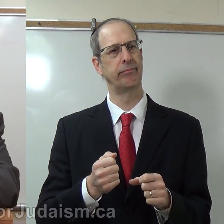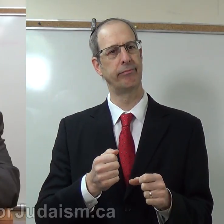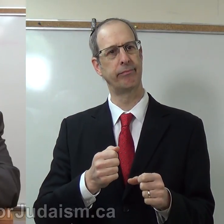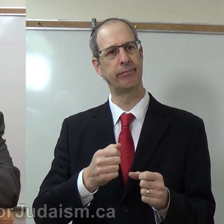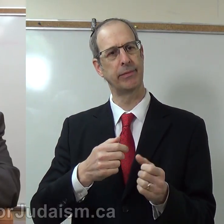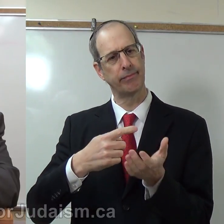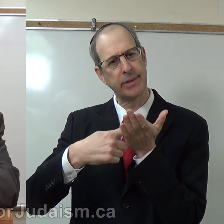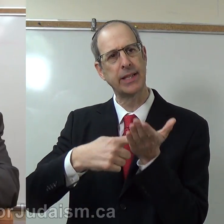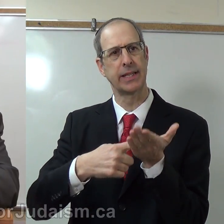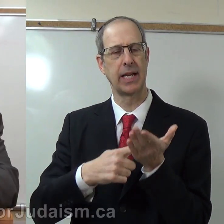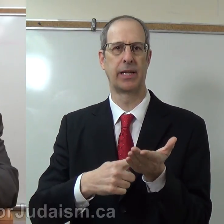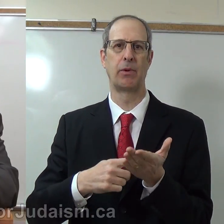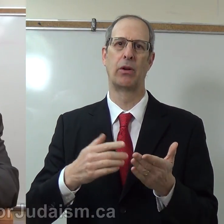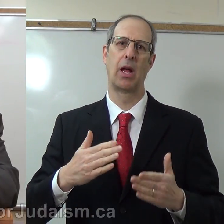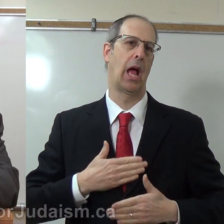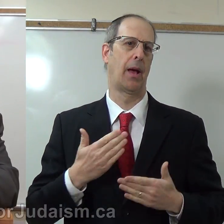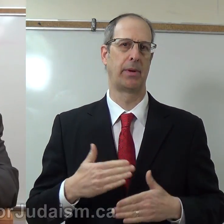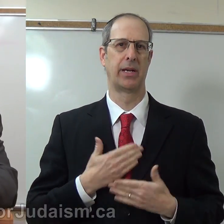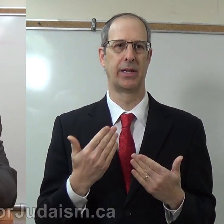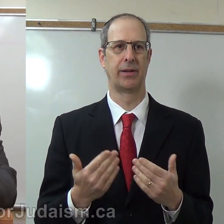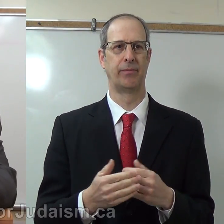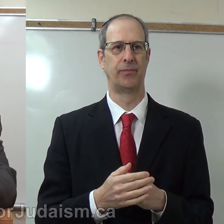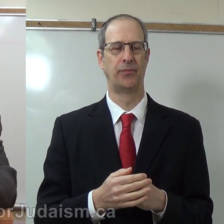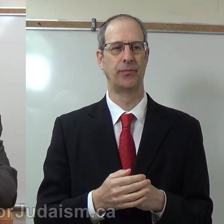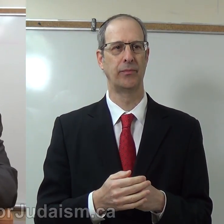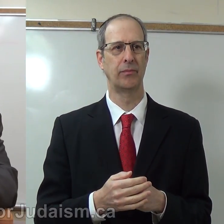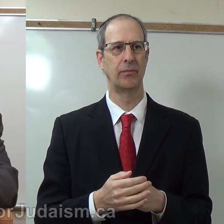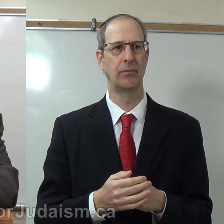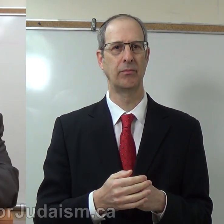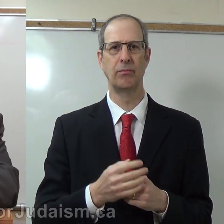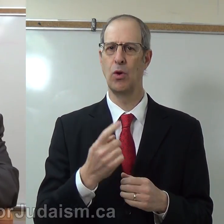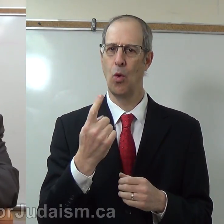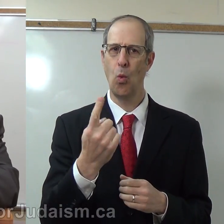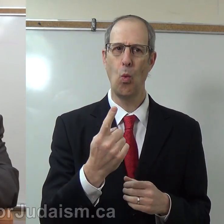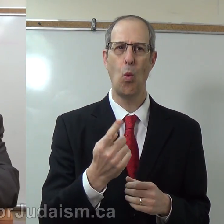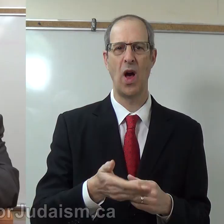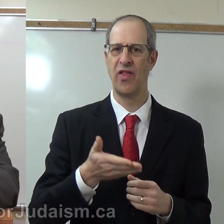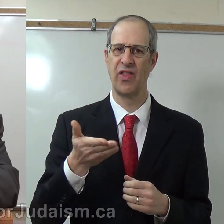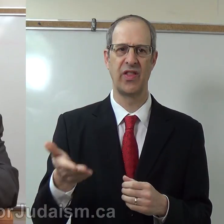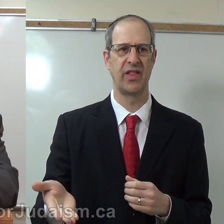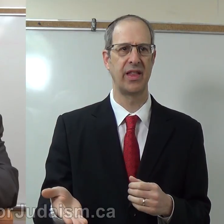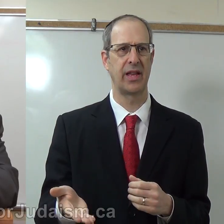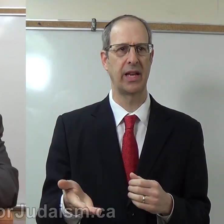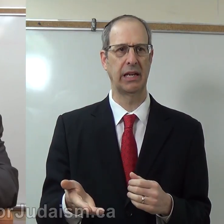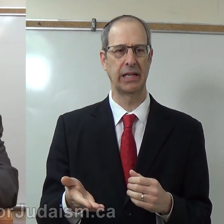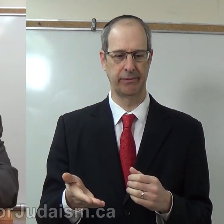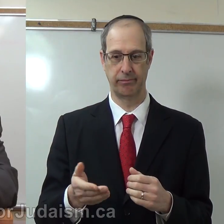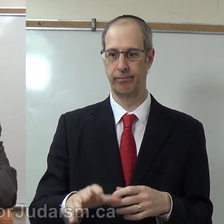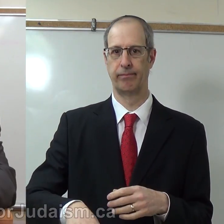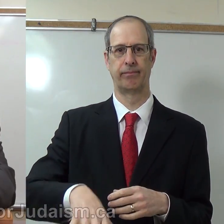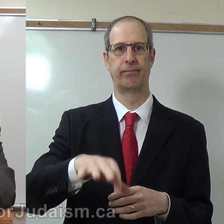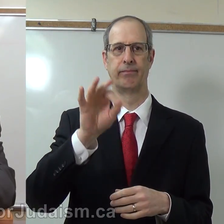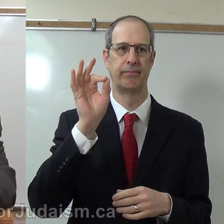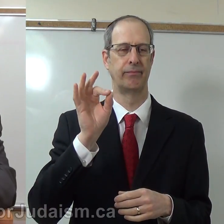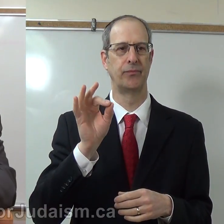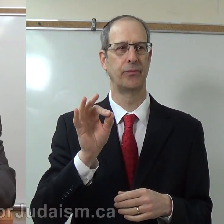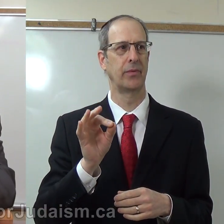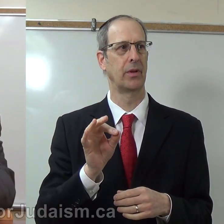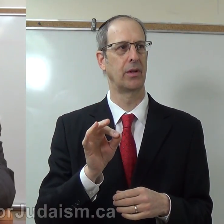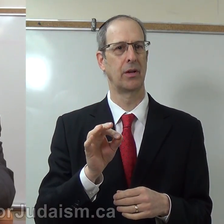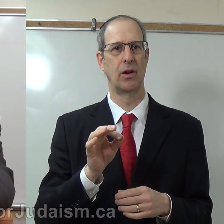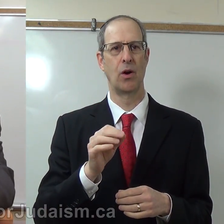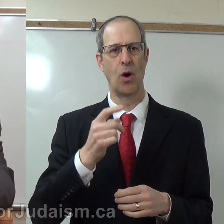the topic of happiness. And one of the things that has been discovered in